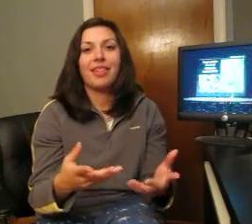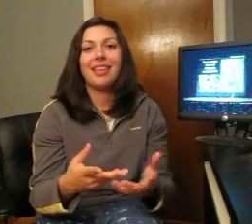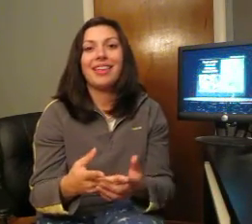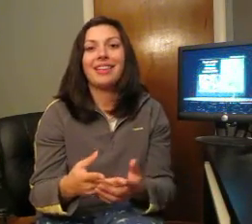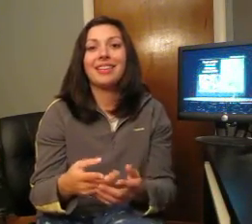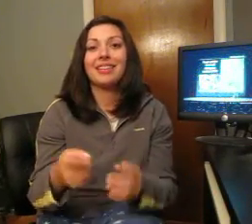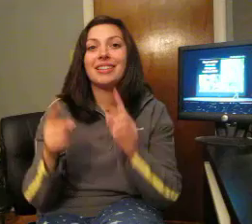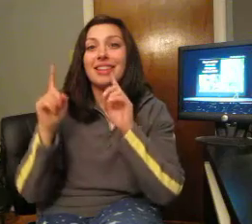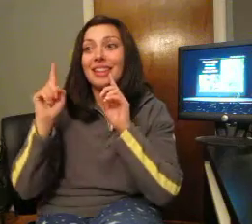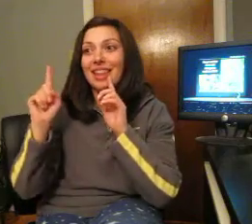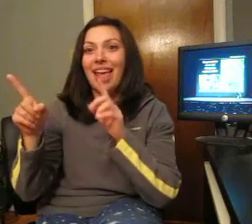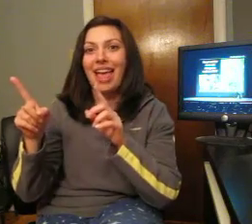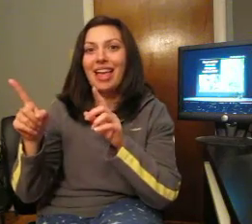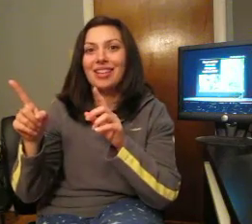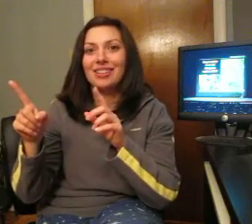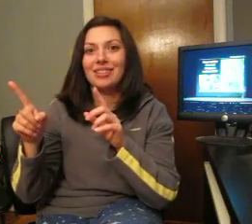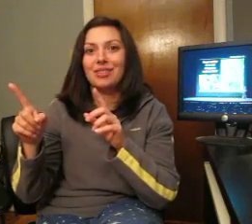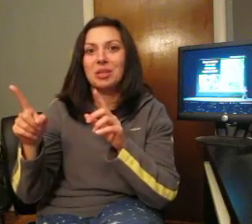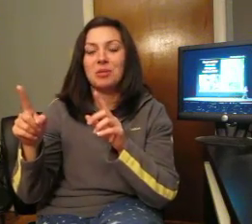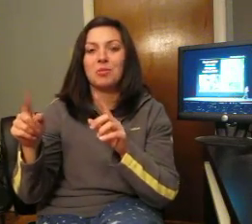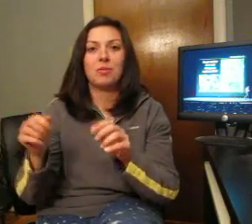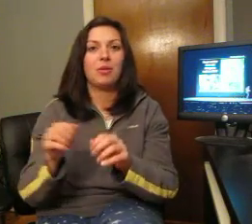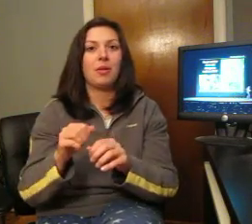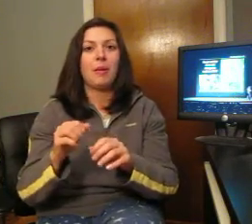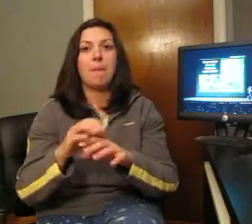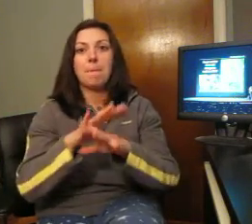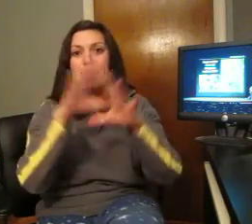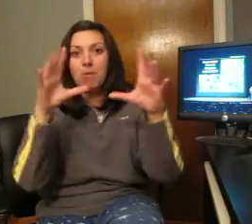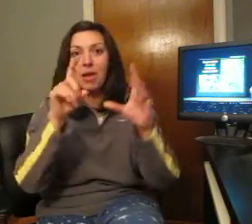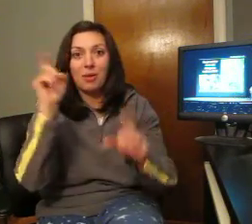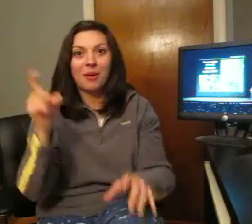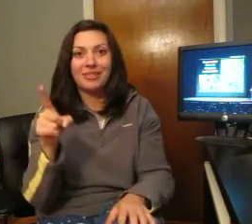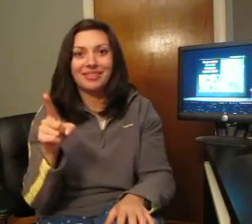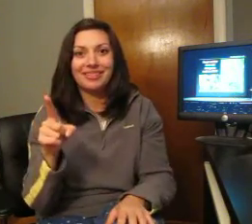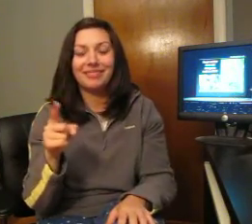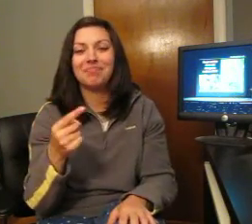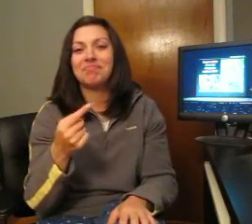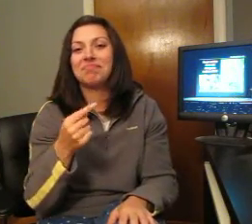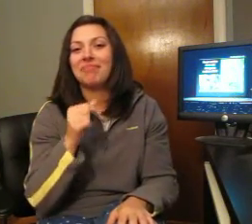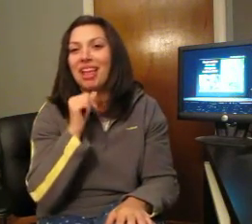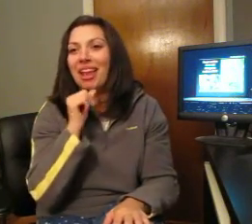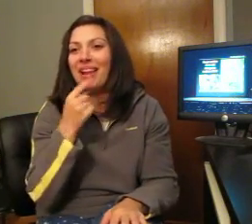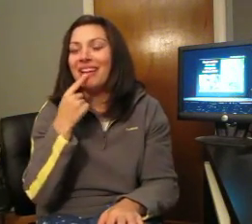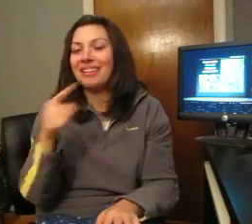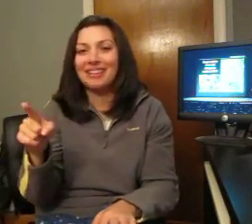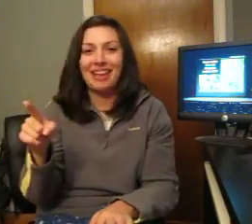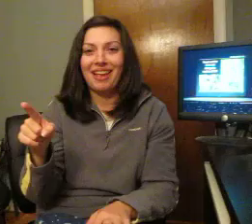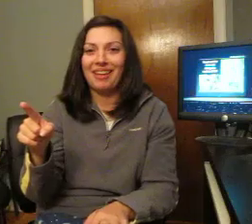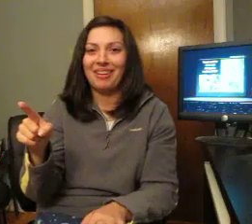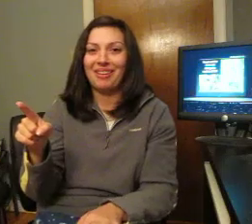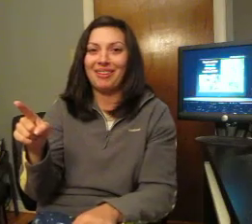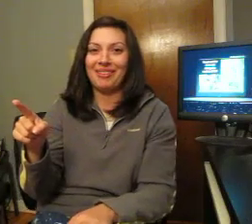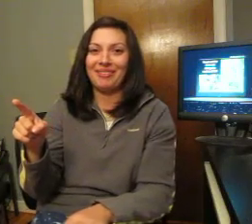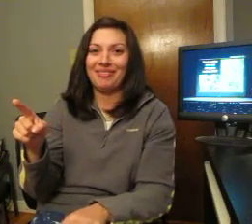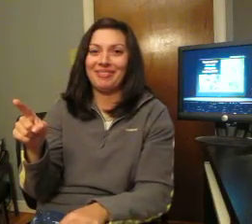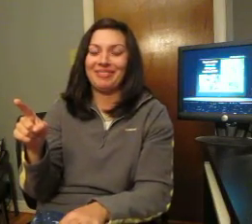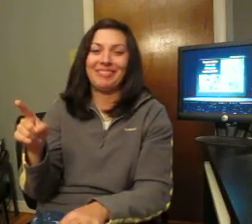I'm not telling you the answer until then, but you have to pay attention so you don't miss it. But anyway, so my point here is, obviously,